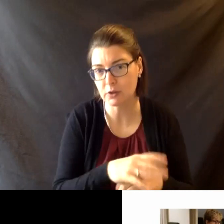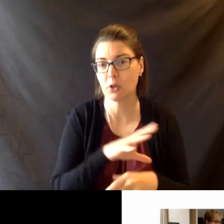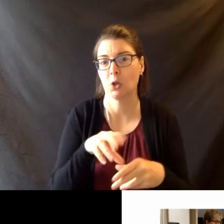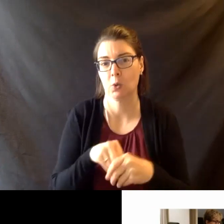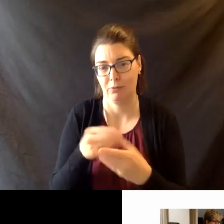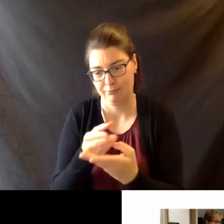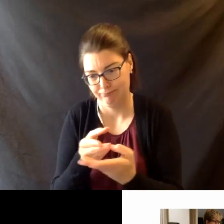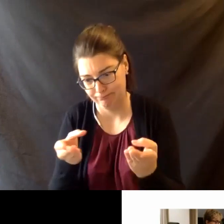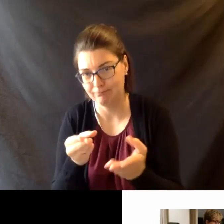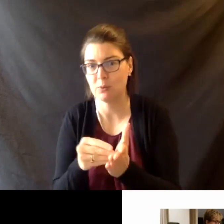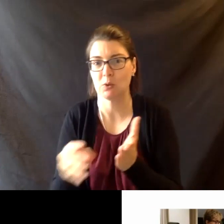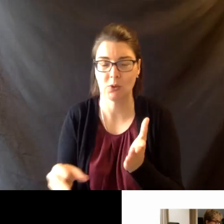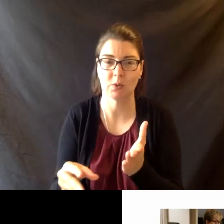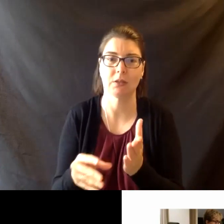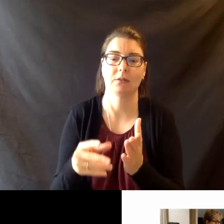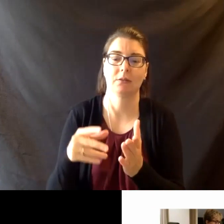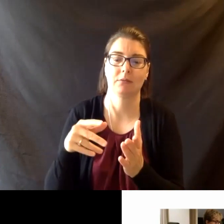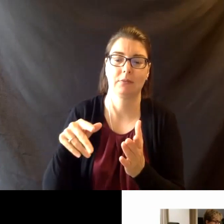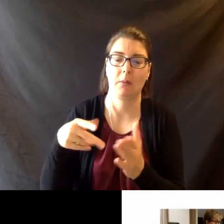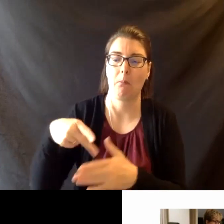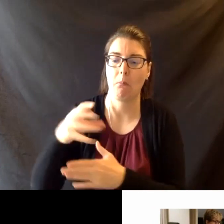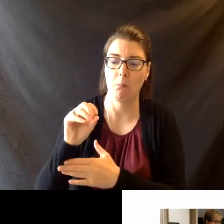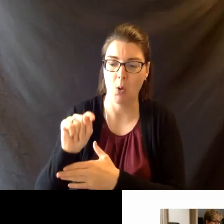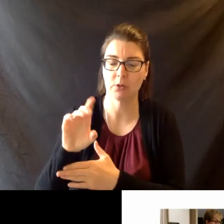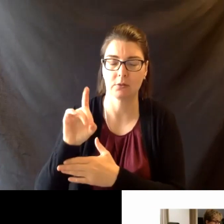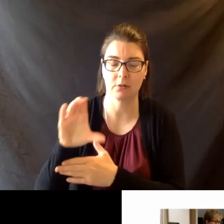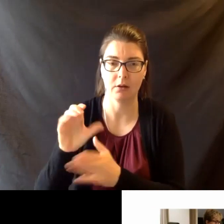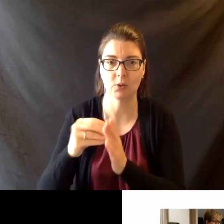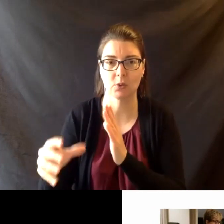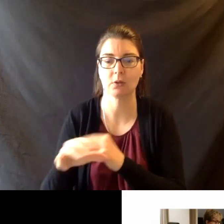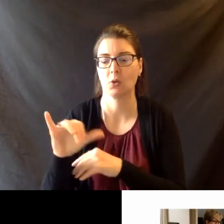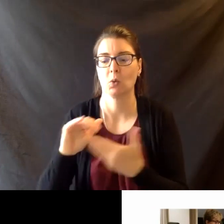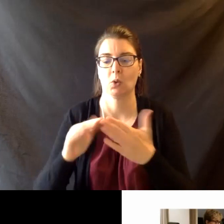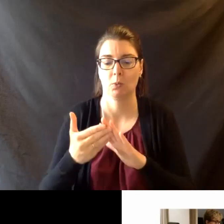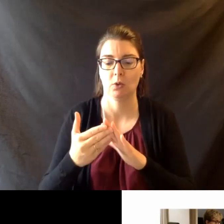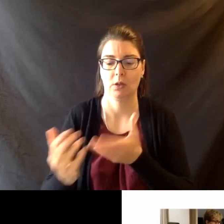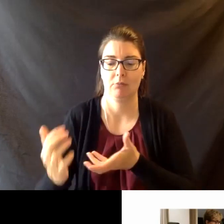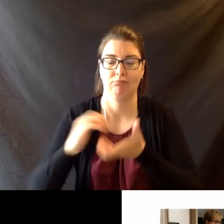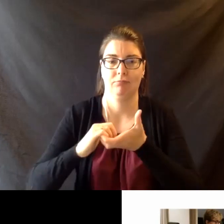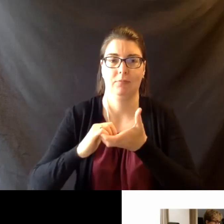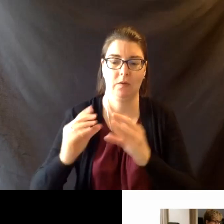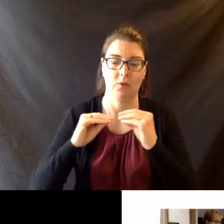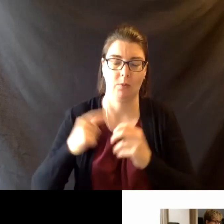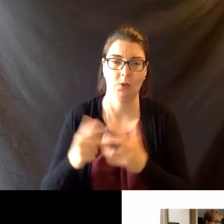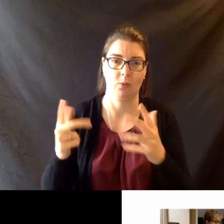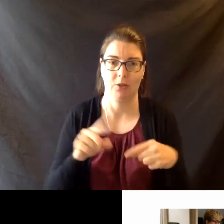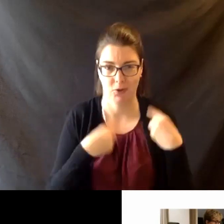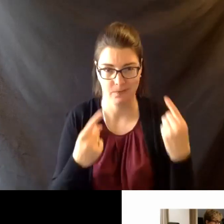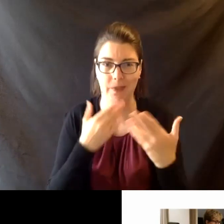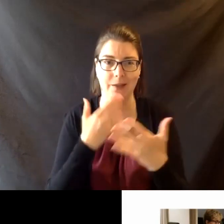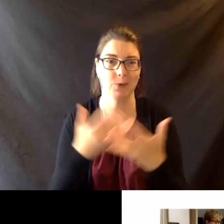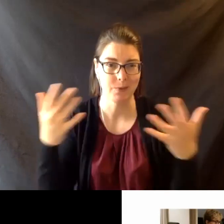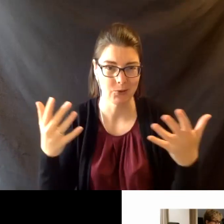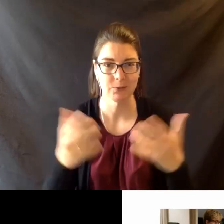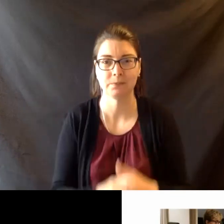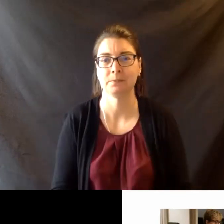the students and the postdocs with whom I work, and the community collaborators who have taught me so much over the years. Thank you so much.